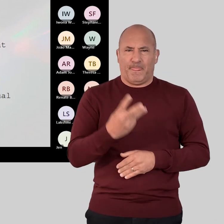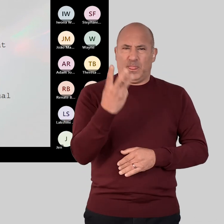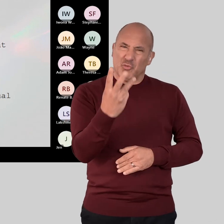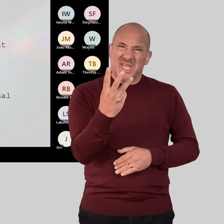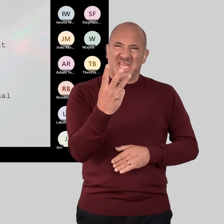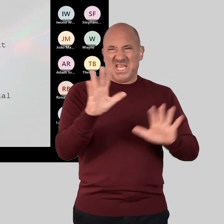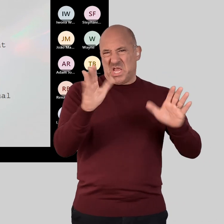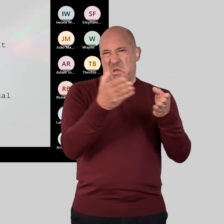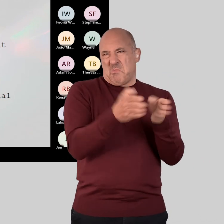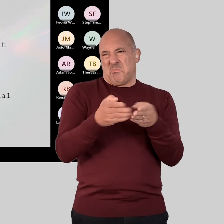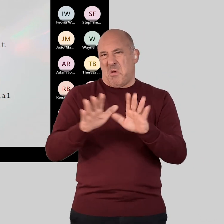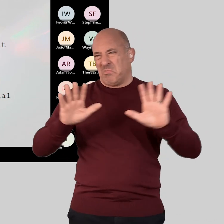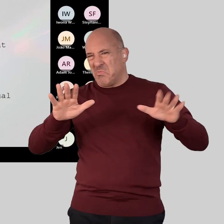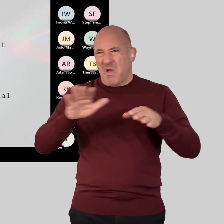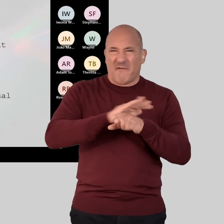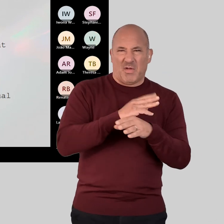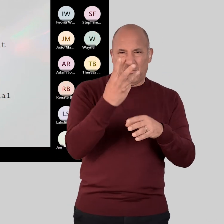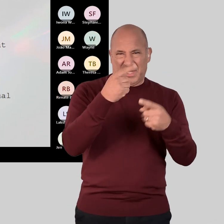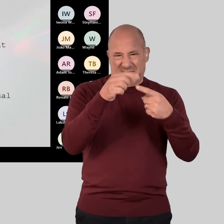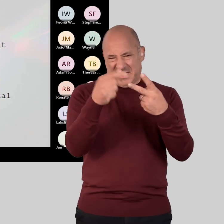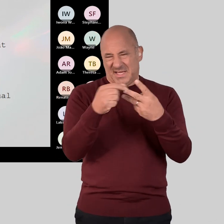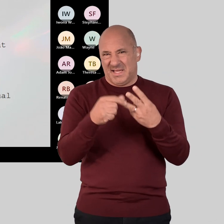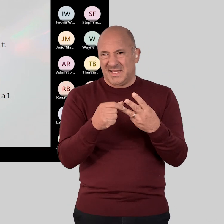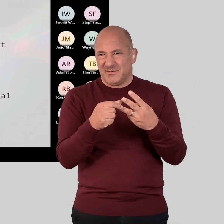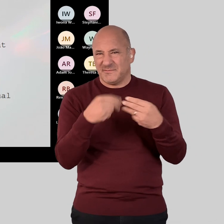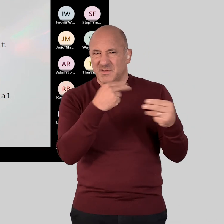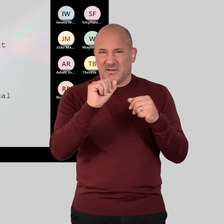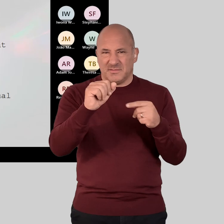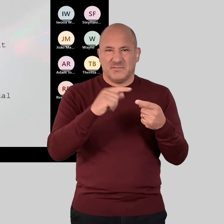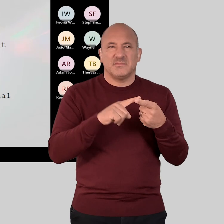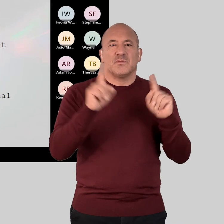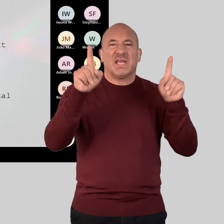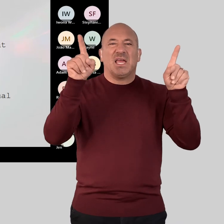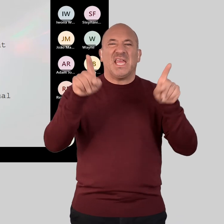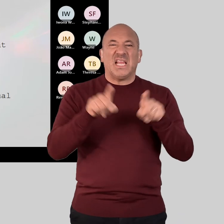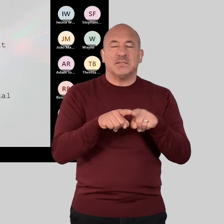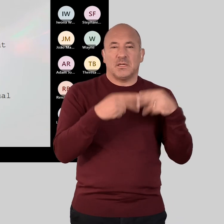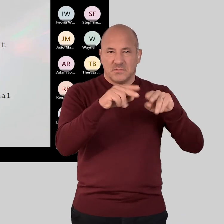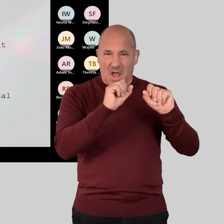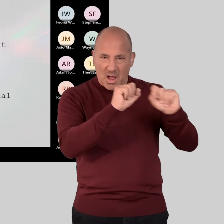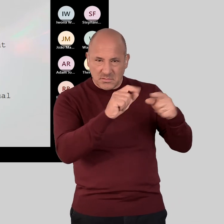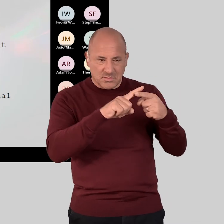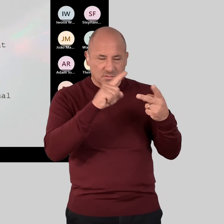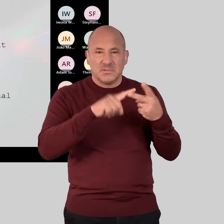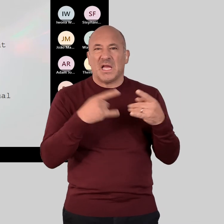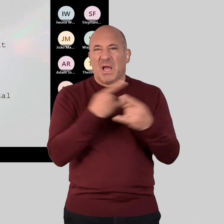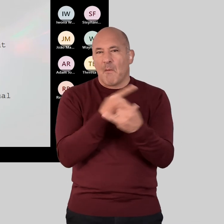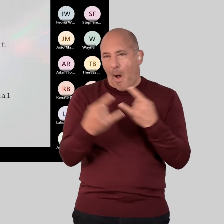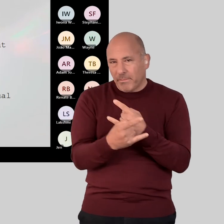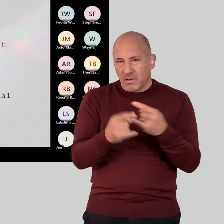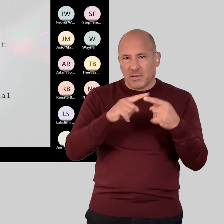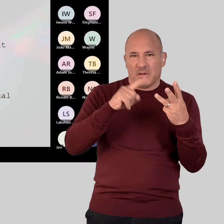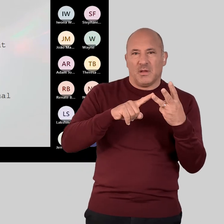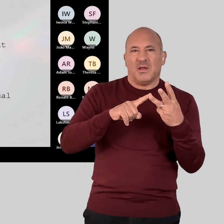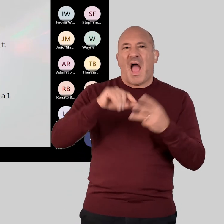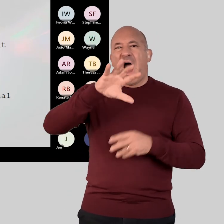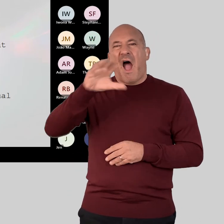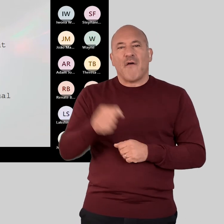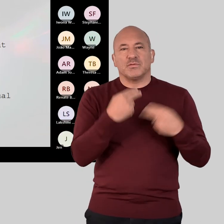fairly broadly at dance online. We looked across 3 kind of, very broadly speaking, 3 strands of practice: so Indian